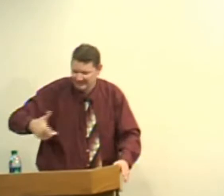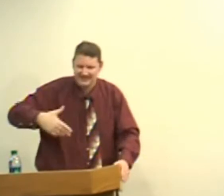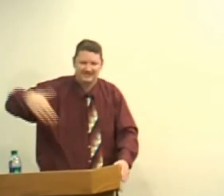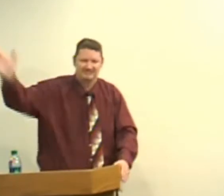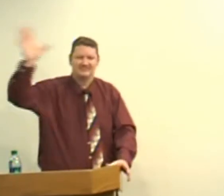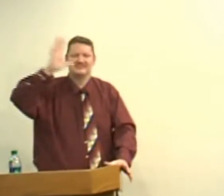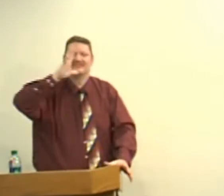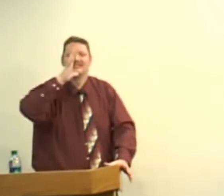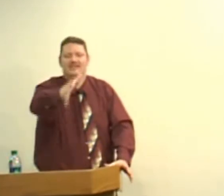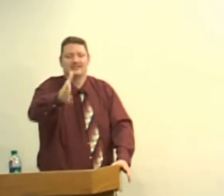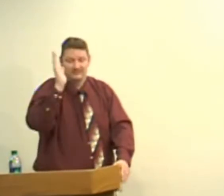And they will hate you.